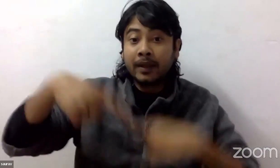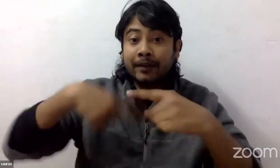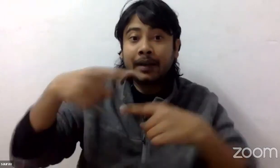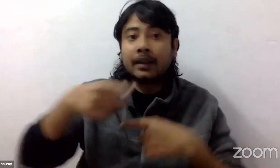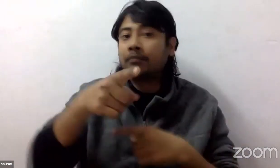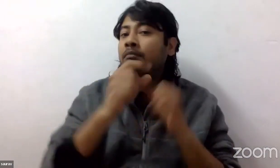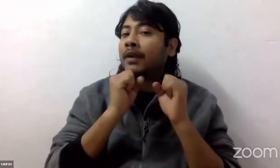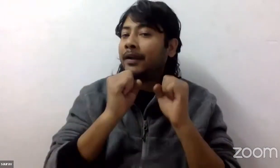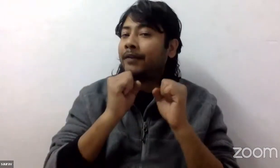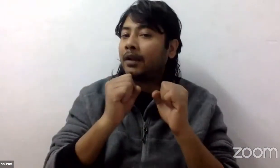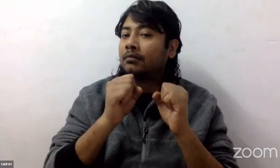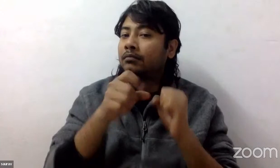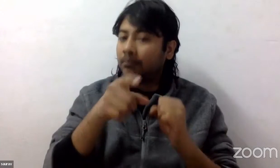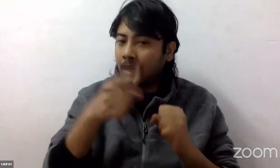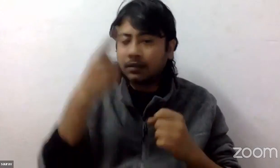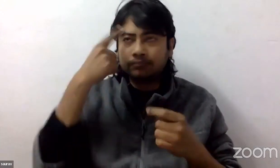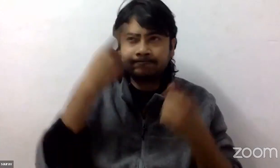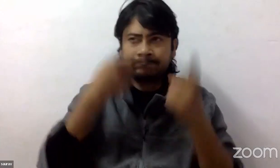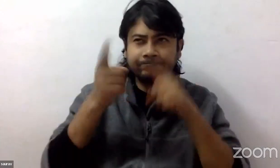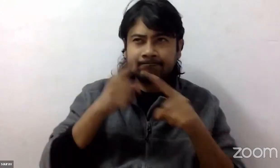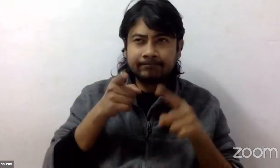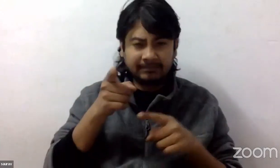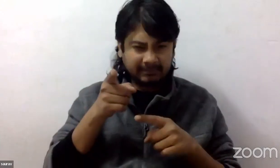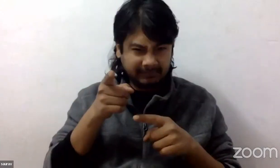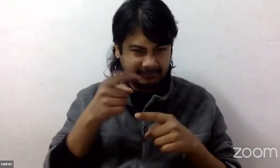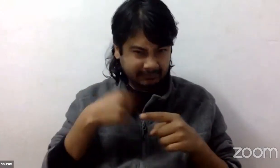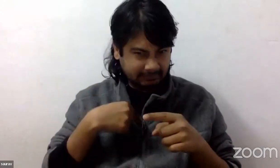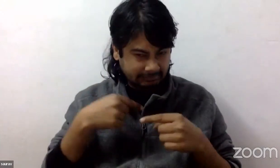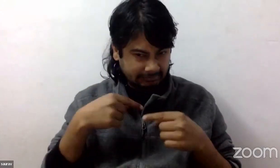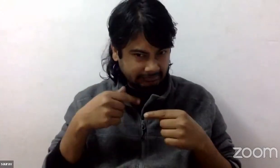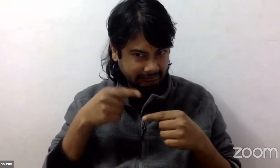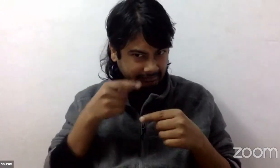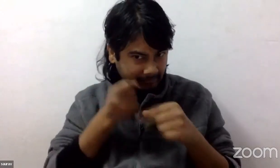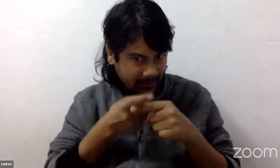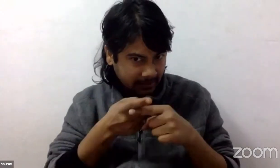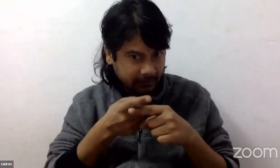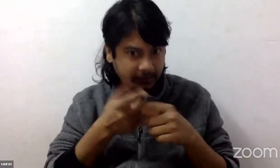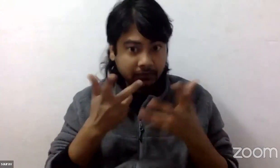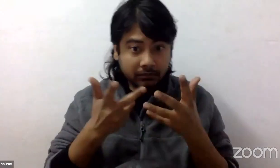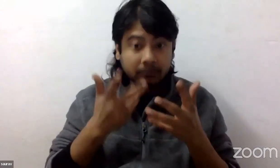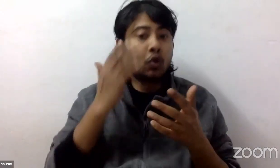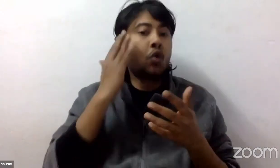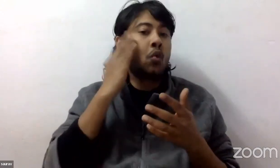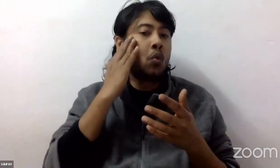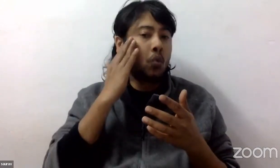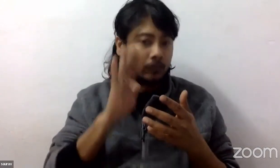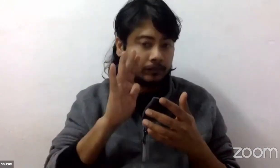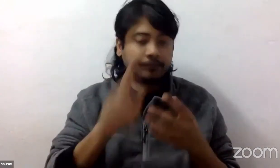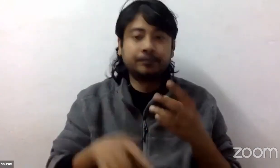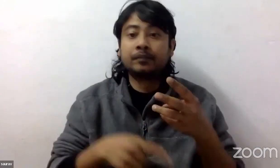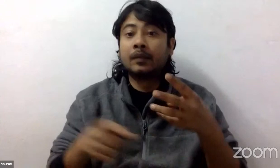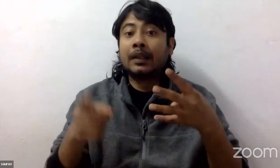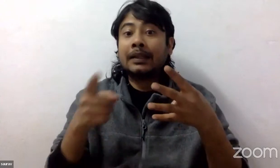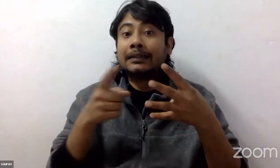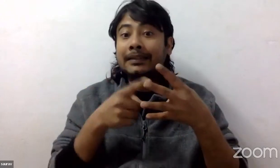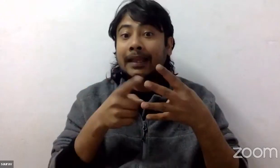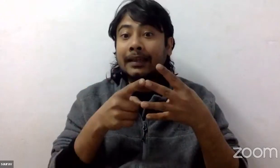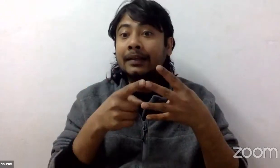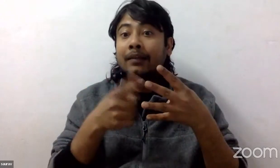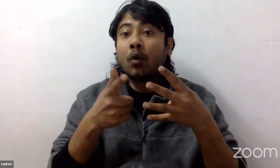water. So what will they do? They will just take water the entire day. They will not eat anything. They will just keep drinking water. Whenever they are hungry, they'll